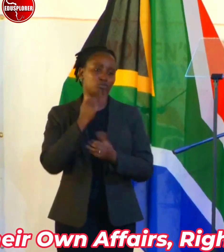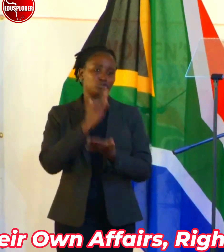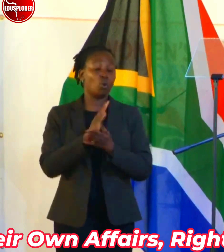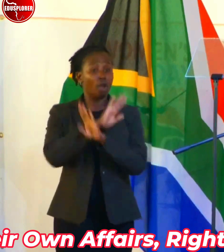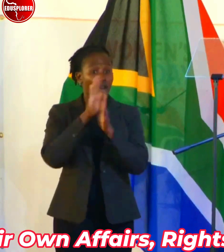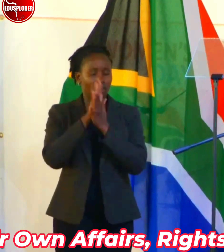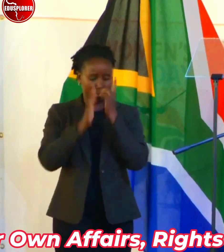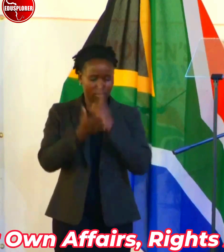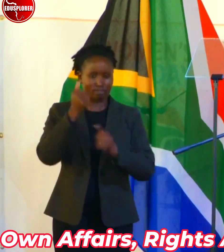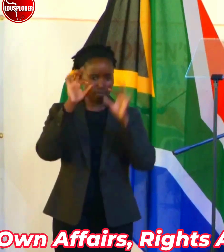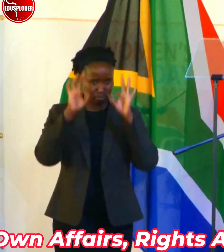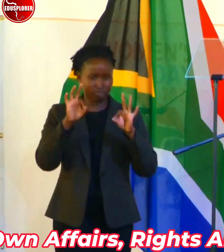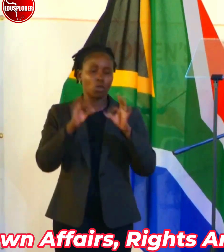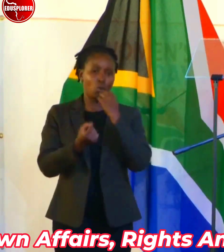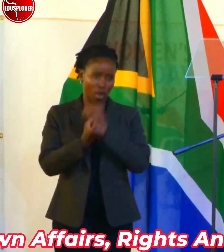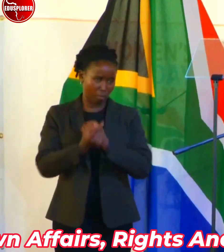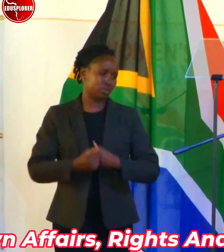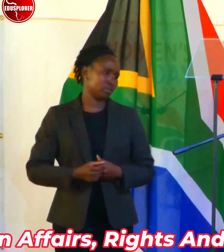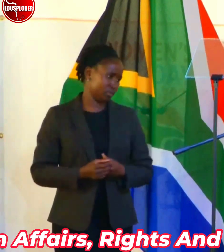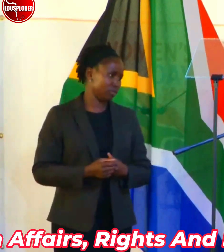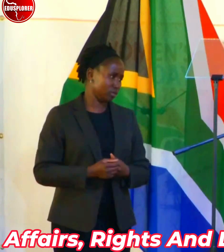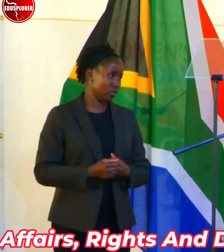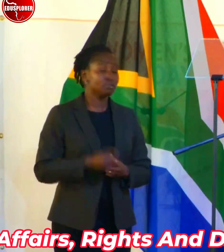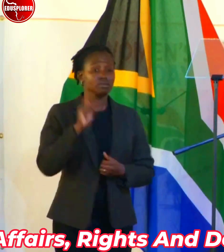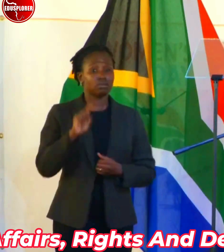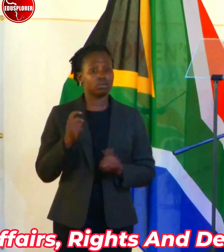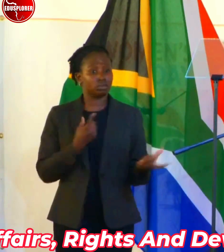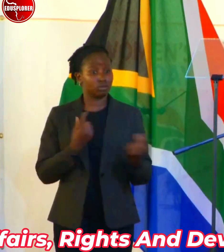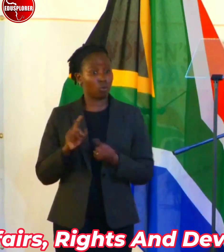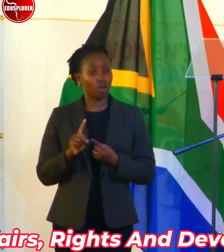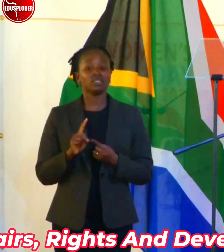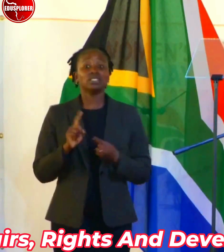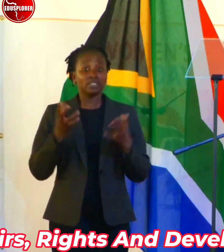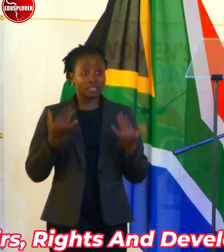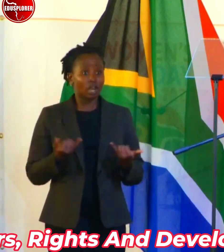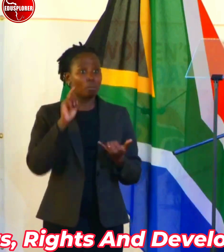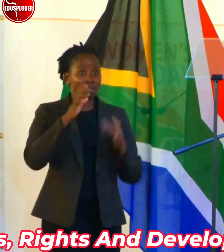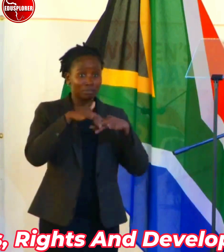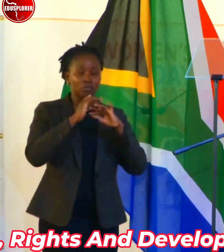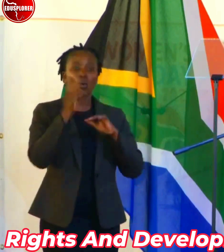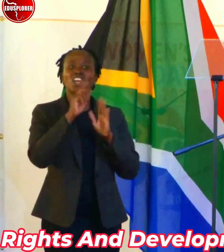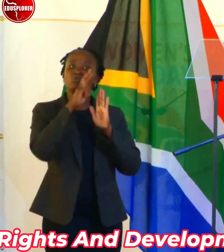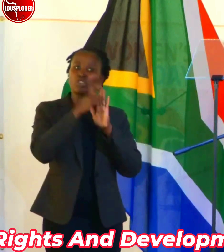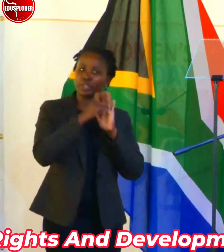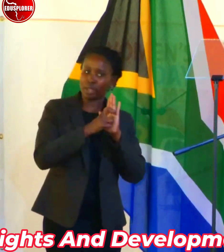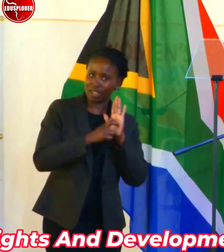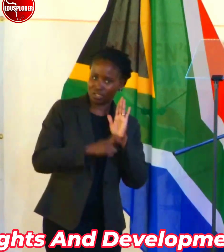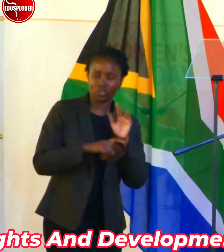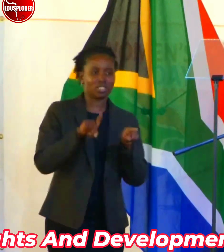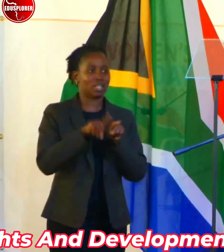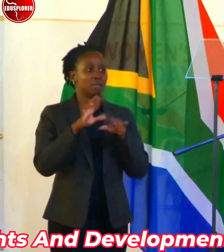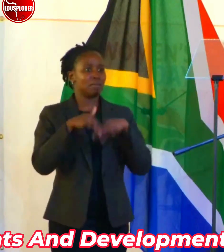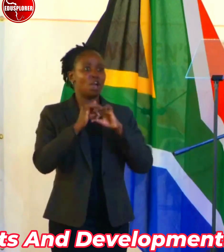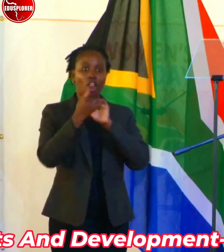happen, including up to moving to a level where we will have regulations and legal